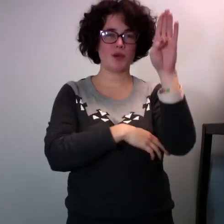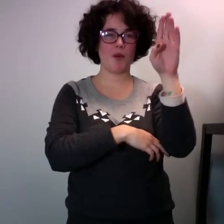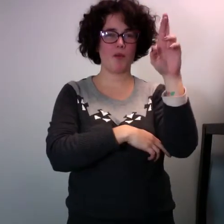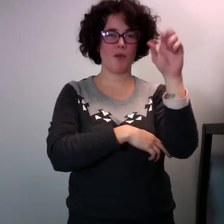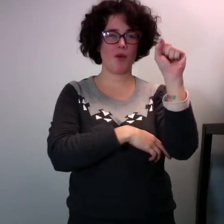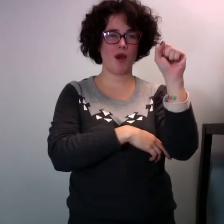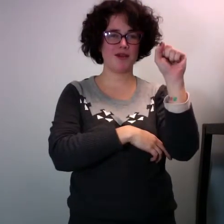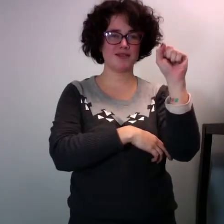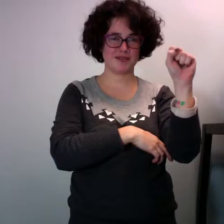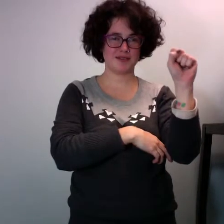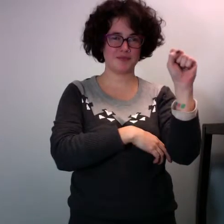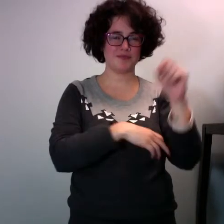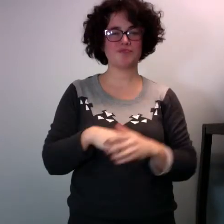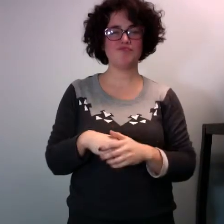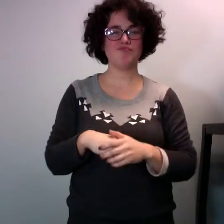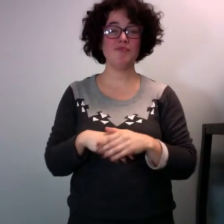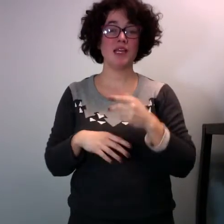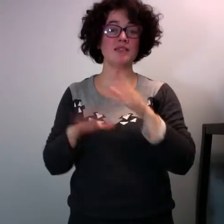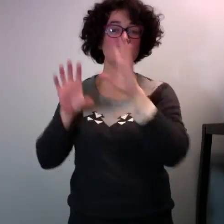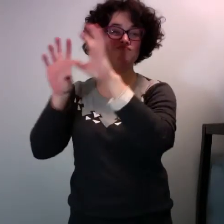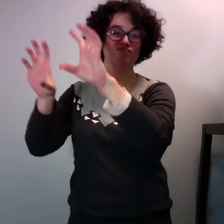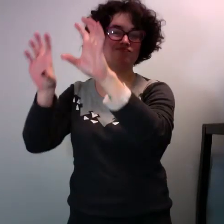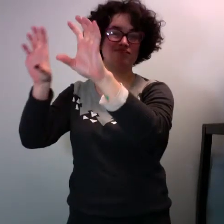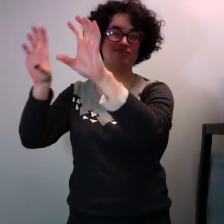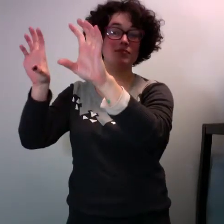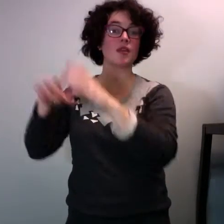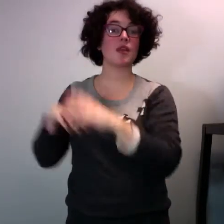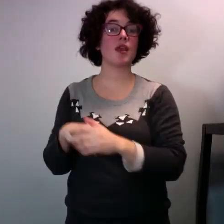These adorn the mantelpiece with many brass candlesticks,